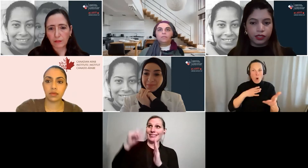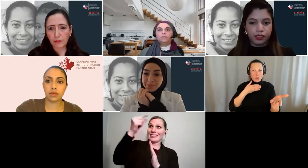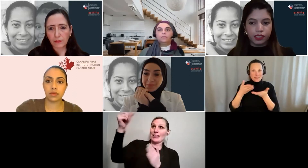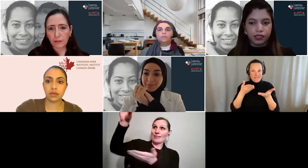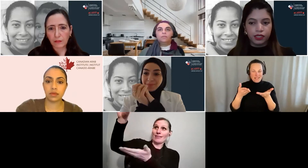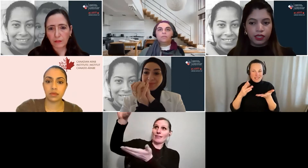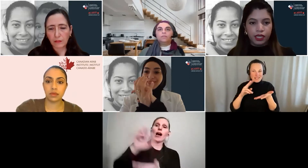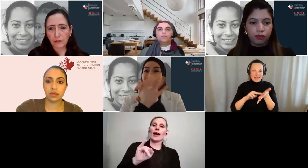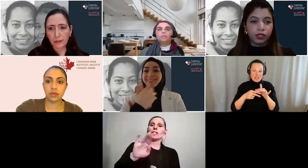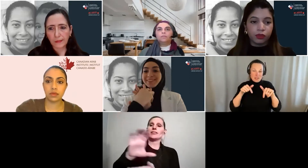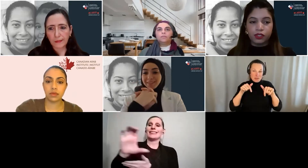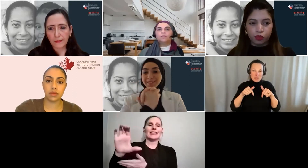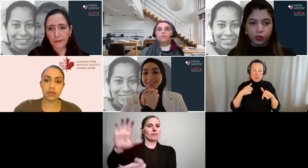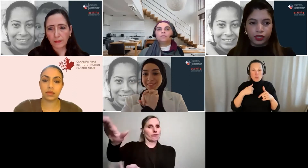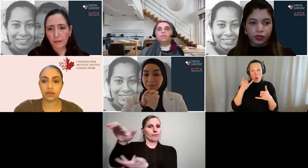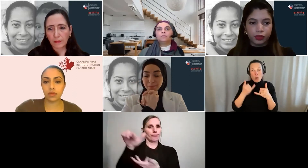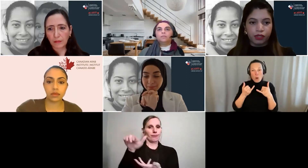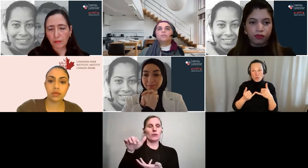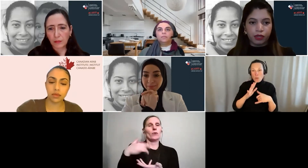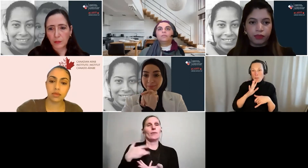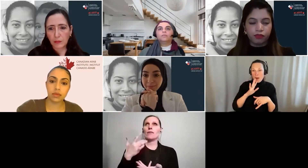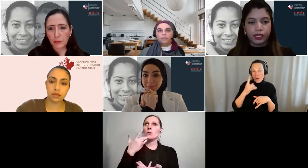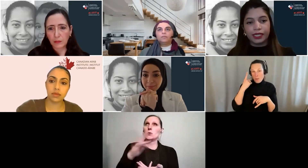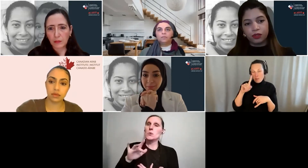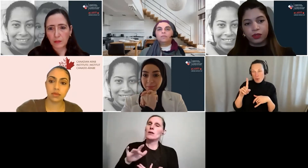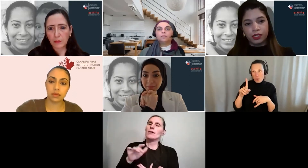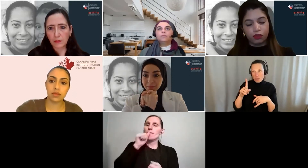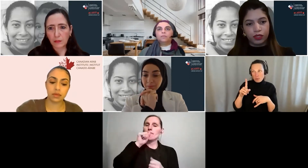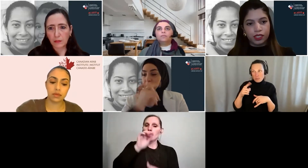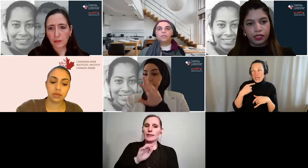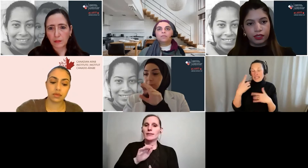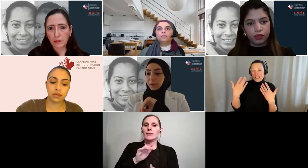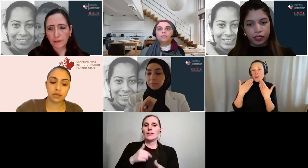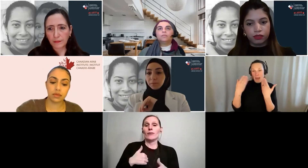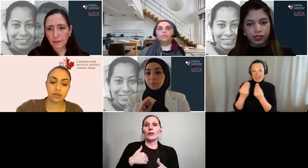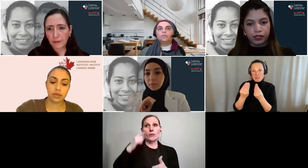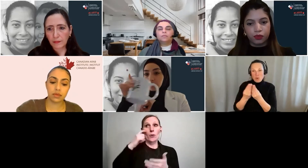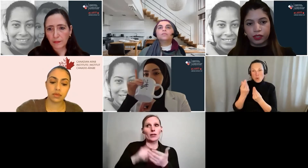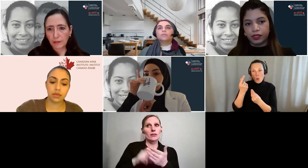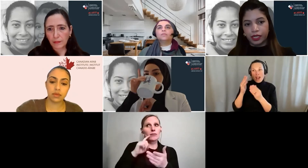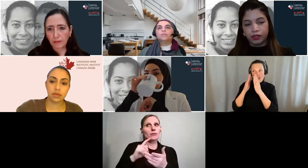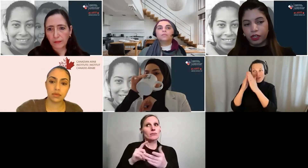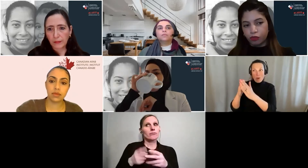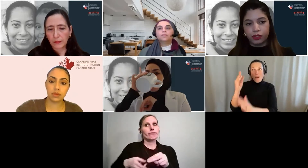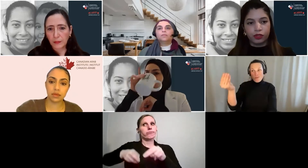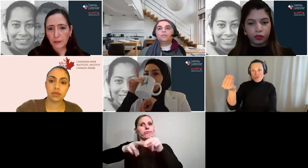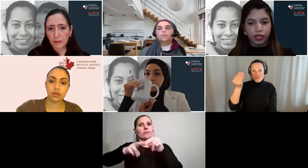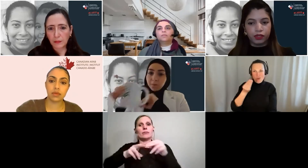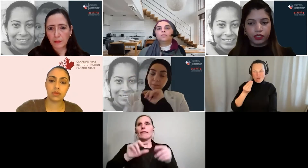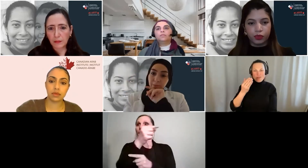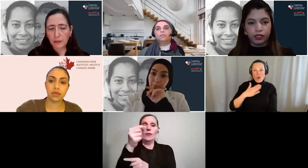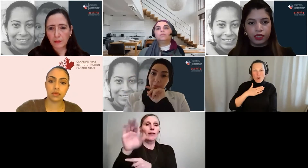from IRCC, and we know that support is growing from the funding interest that we've seen from other funders, whether they're government